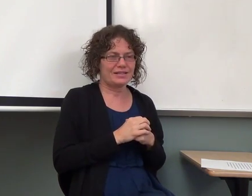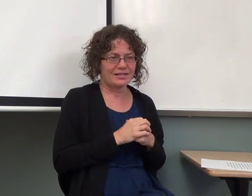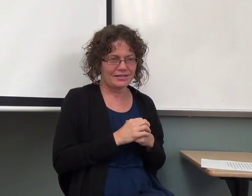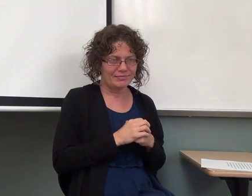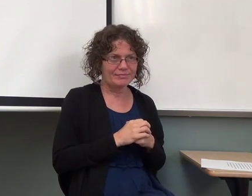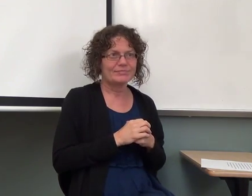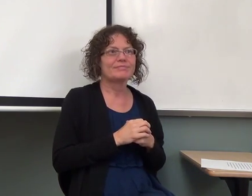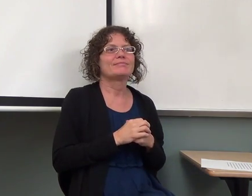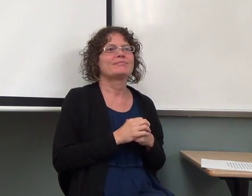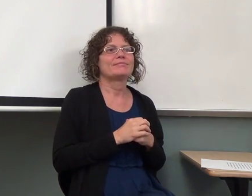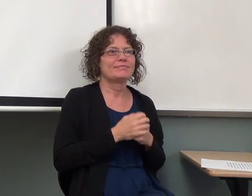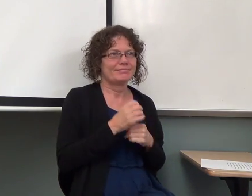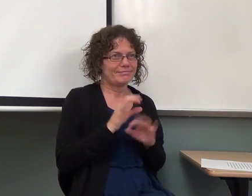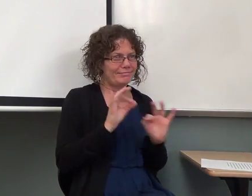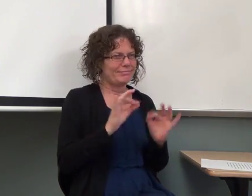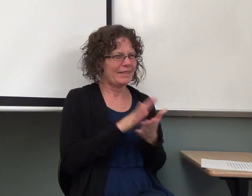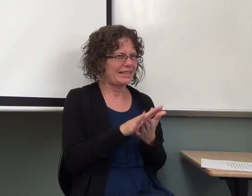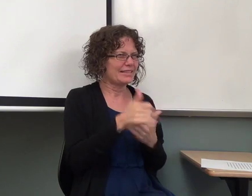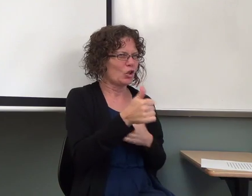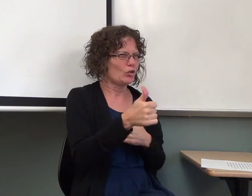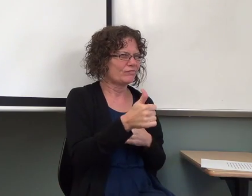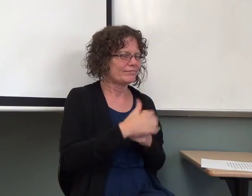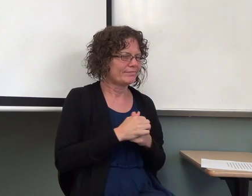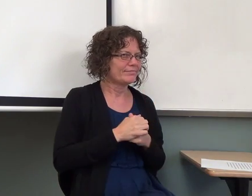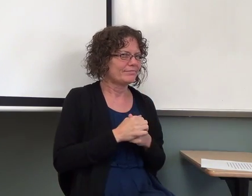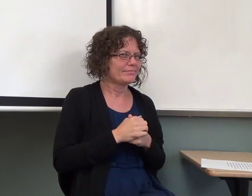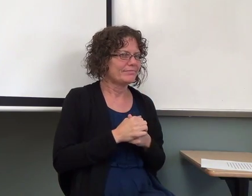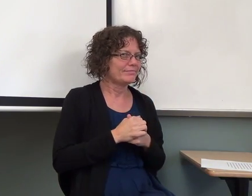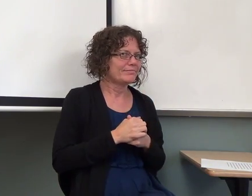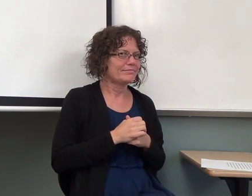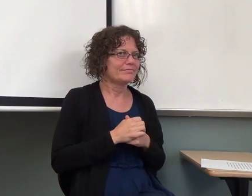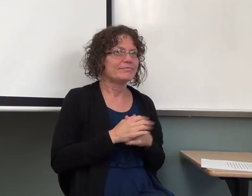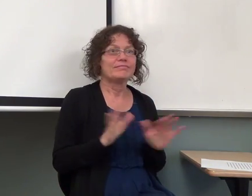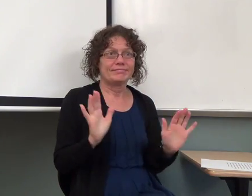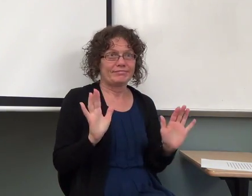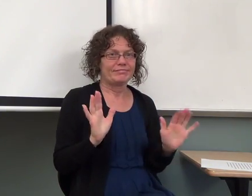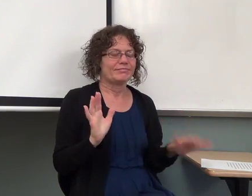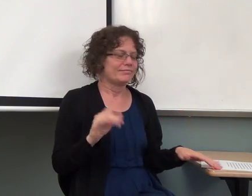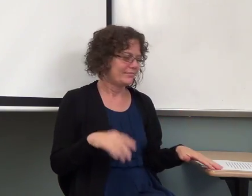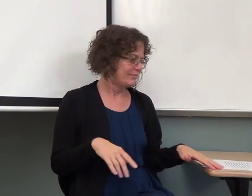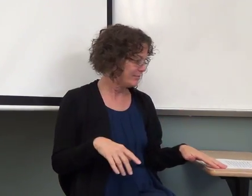Sandra says yes. I know I Nice. Good. bombed the first time. I just have a question about the journal.